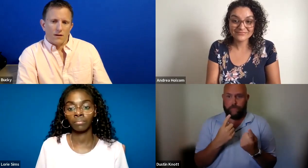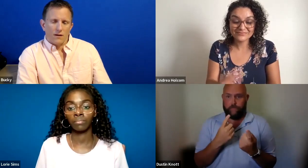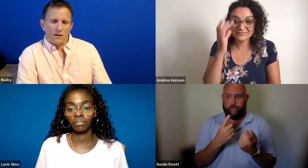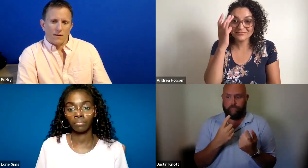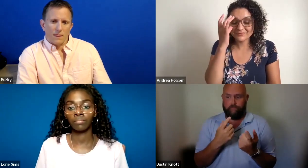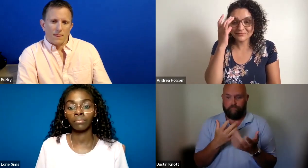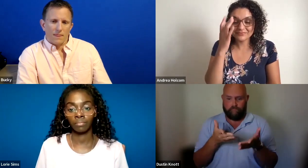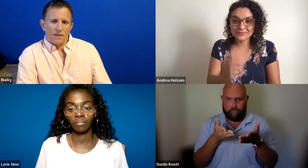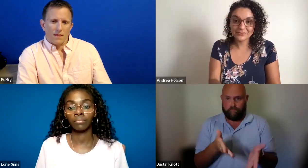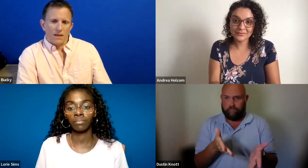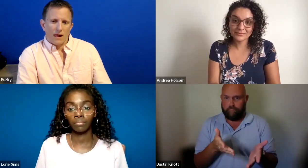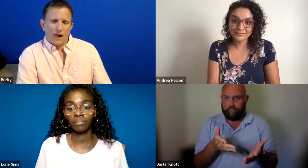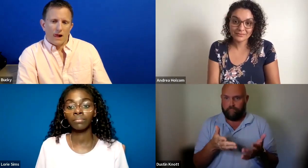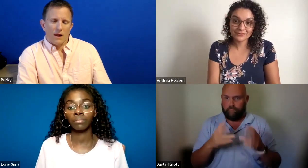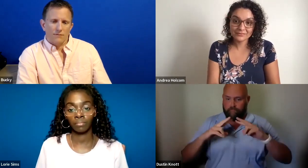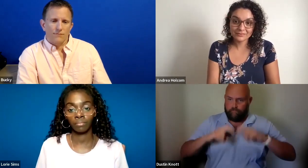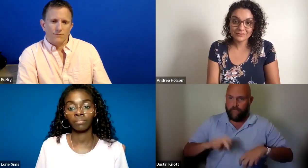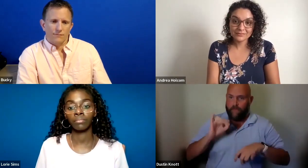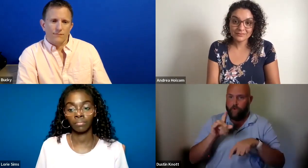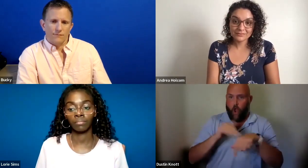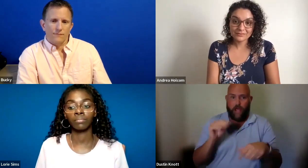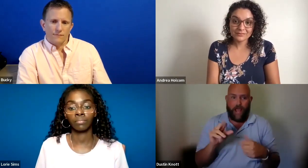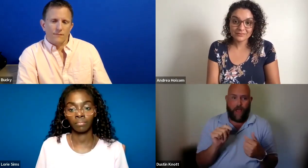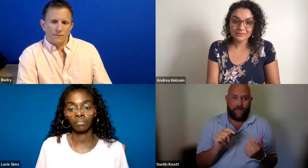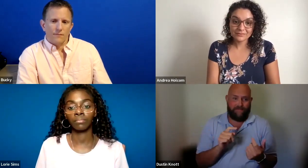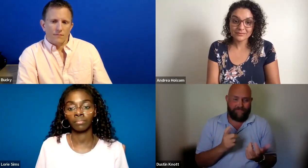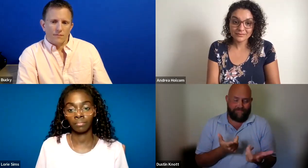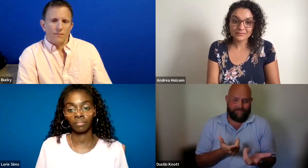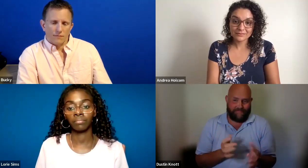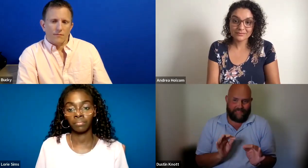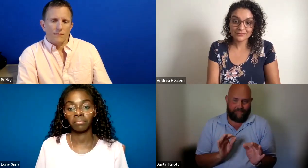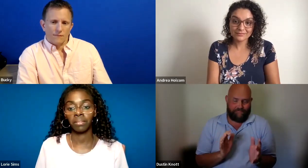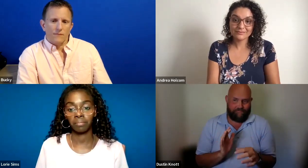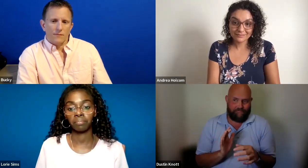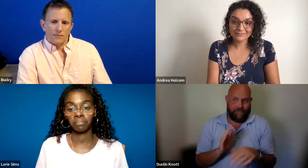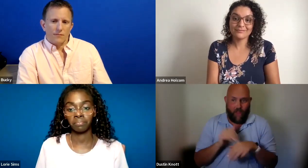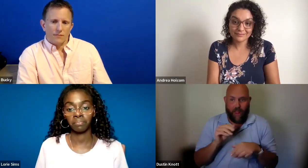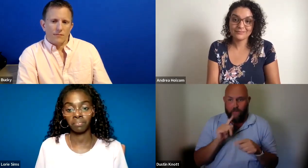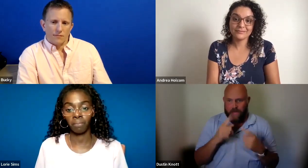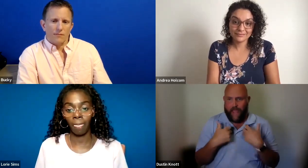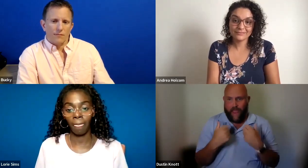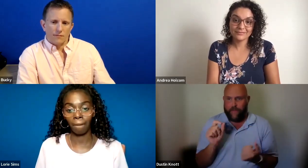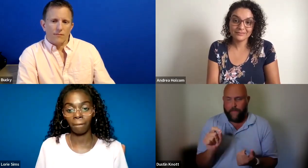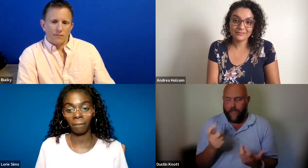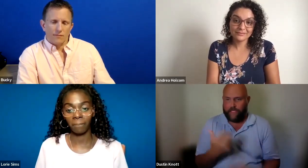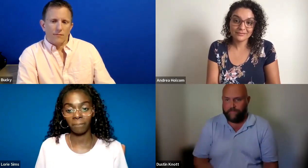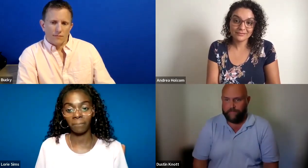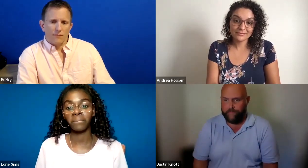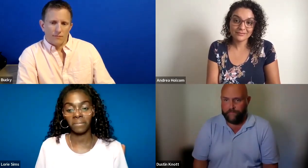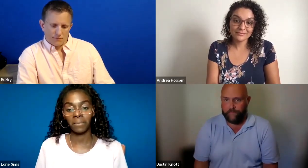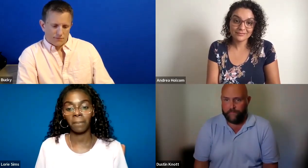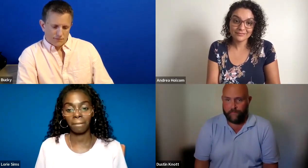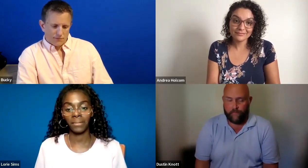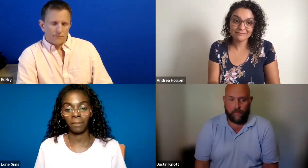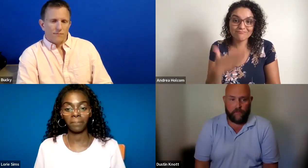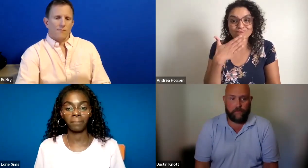professionally, personally, as an interpreter, what your contribution is to the field, you have to take a look at all of that. And calling it out is healthy. I think